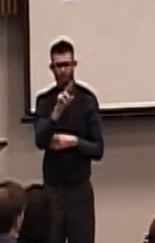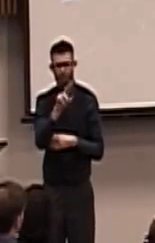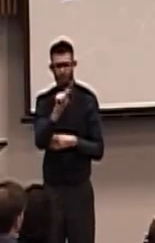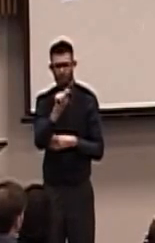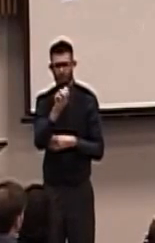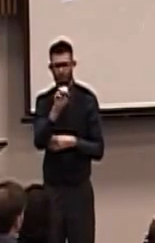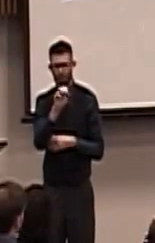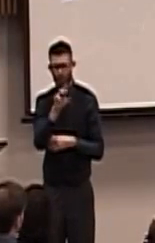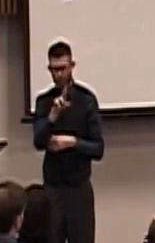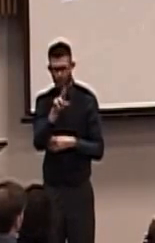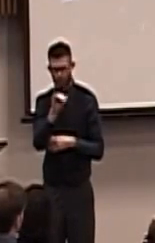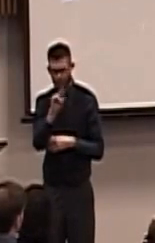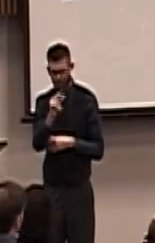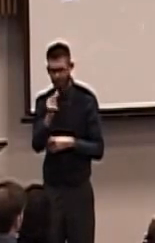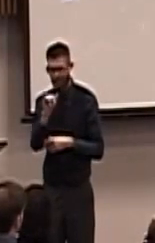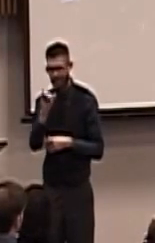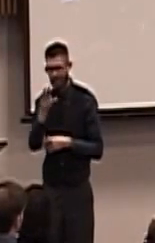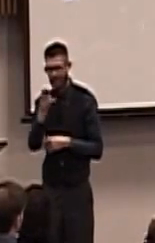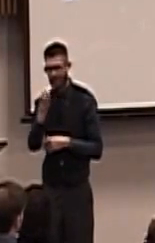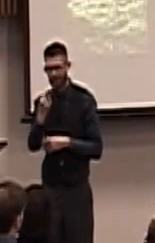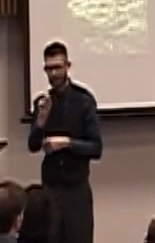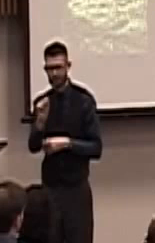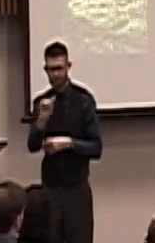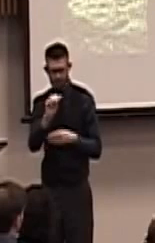and a 220 one.